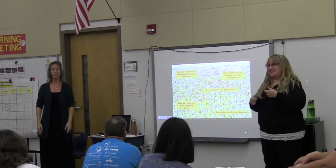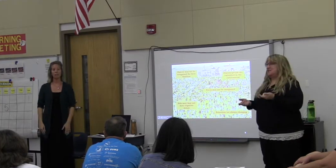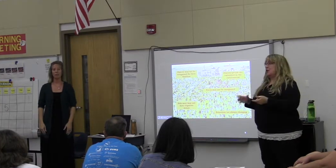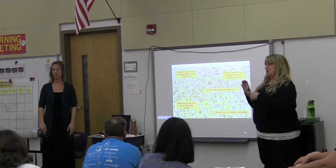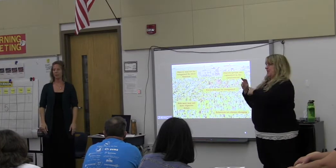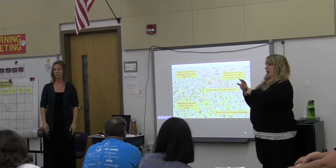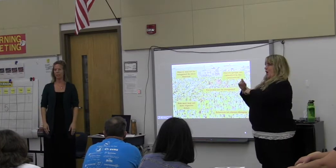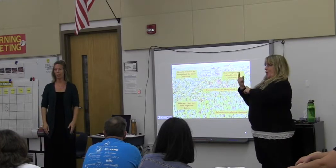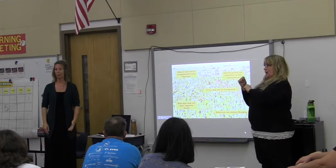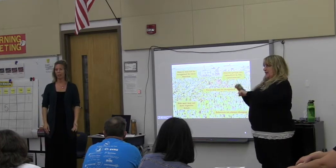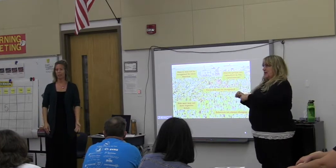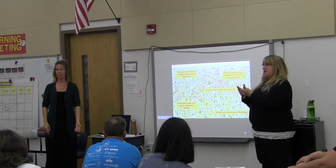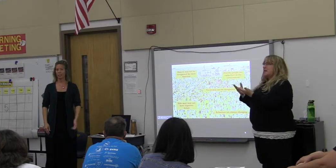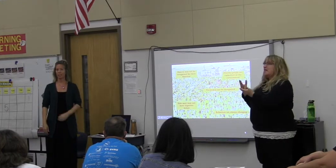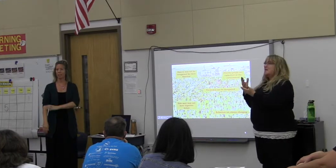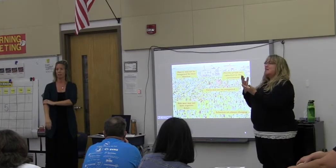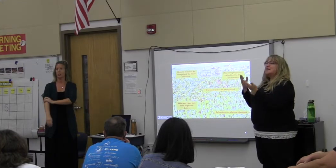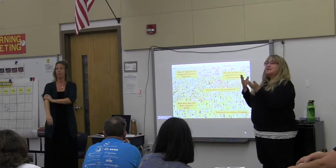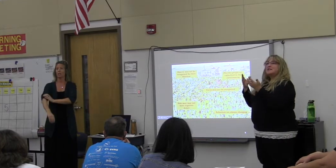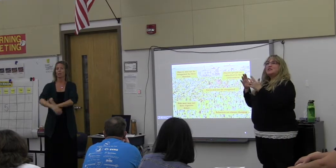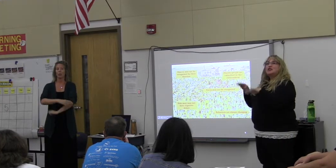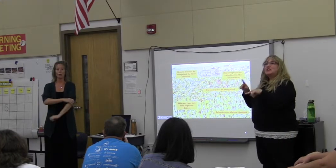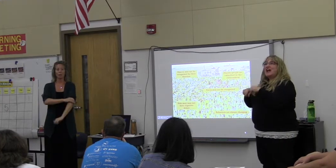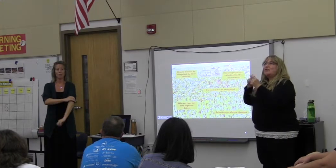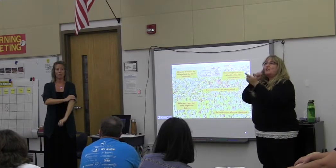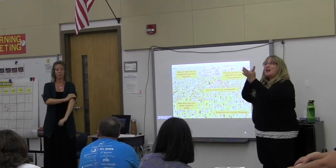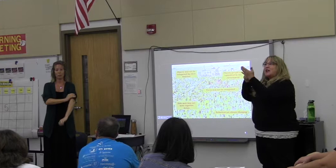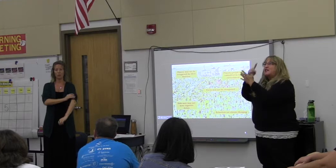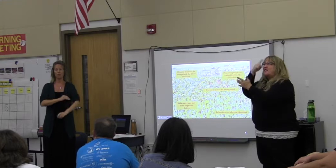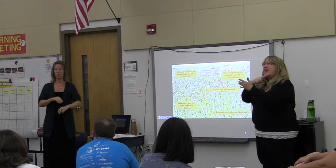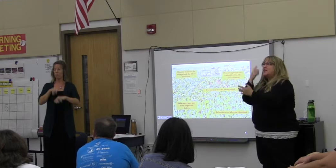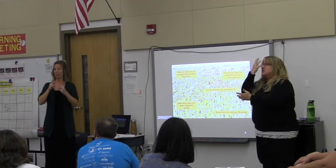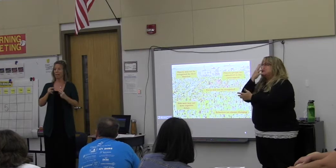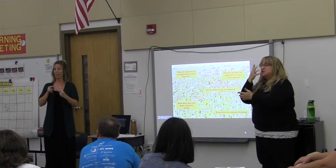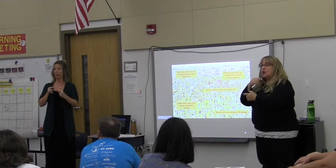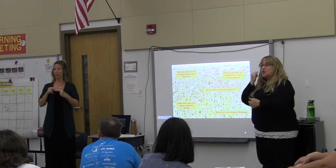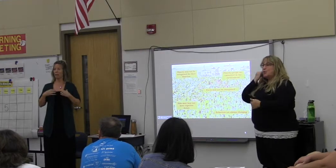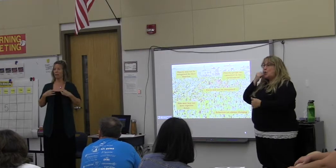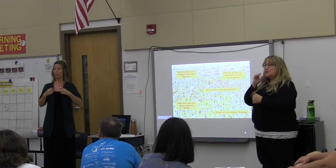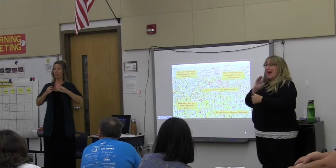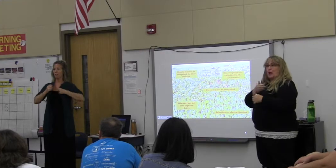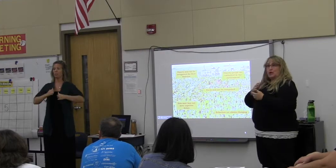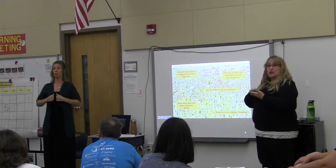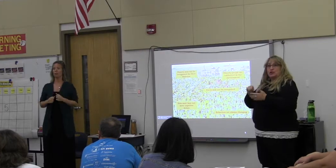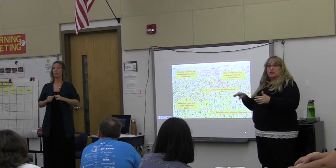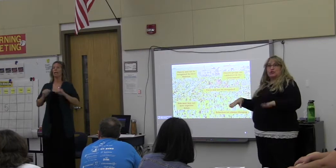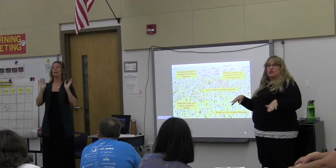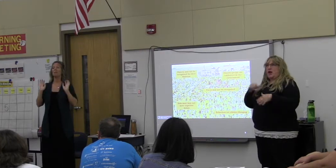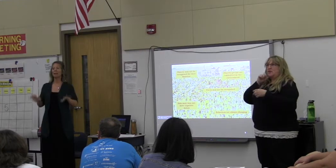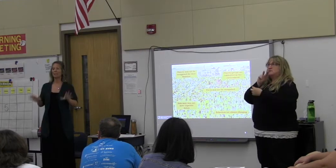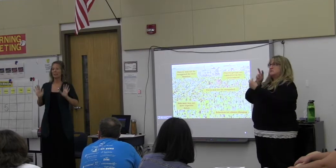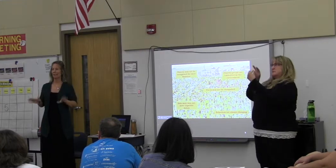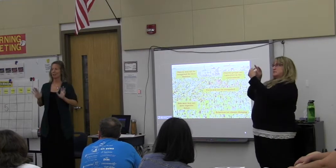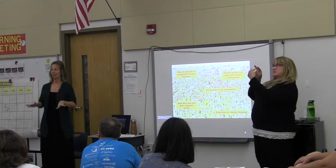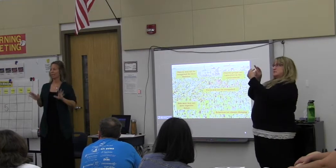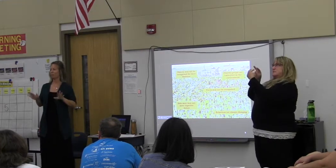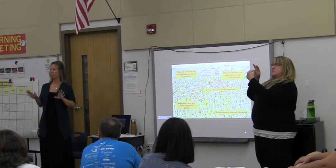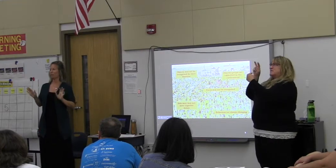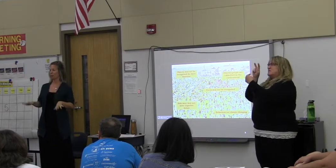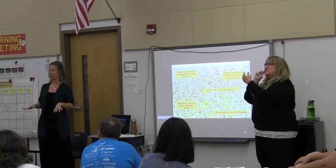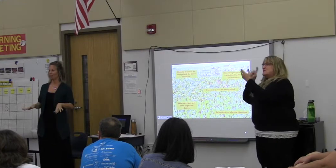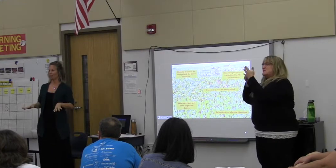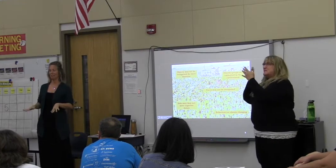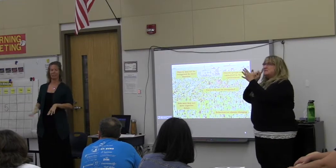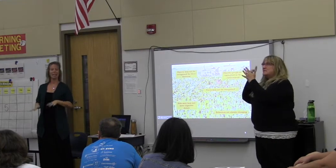With CVI, faces may not be recognized. So if our little ones aren't making eye contact with you, it might not necessarily